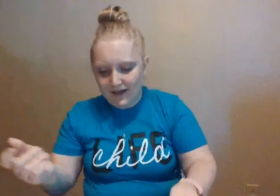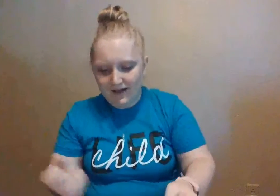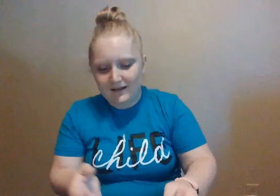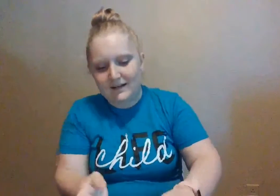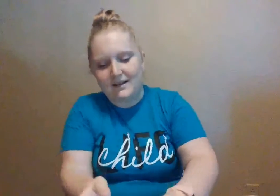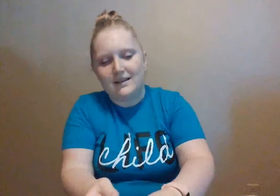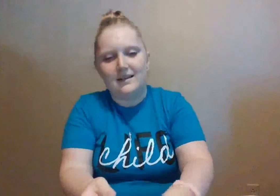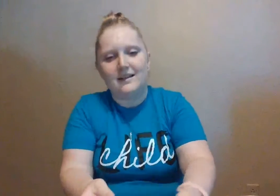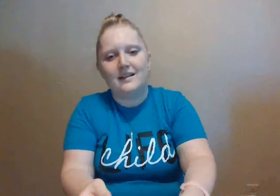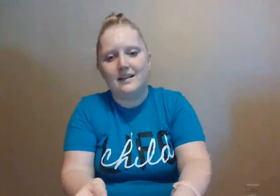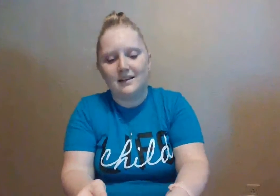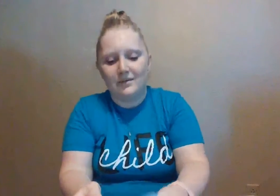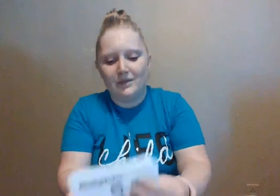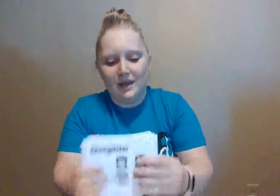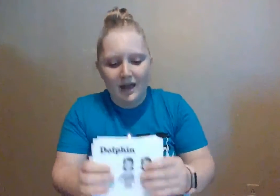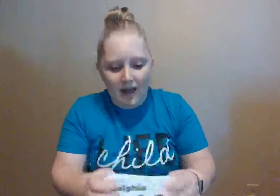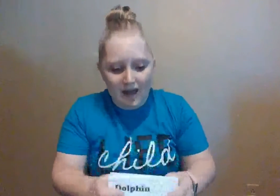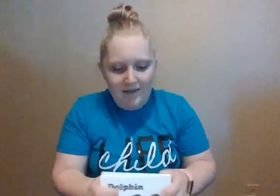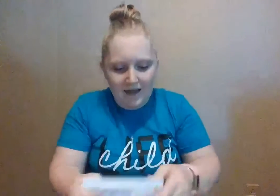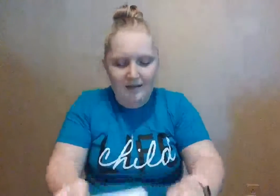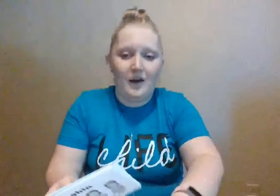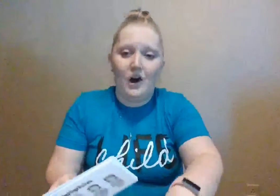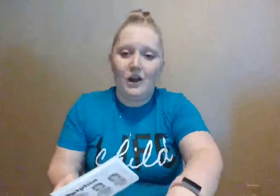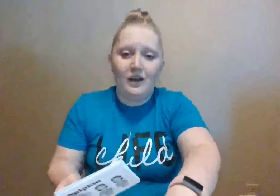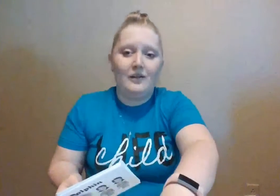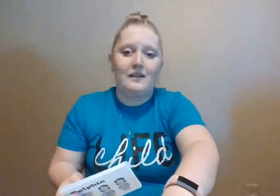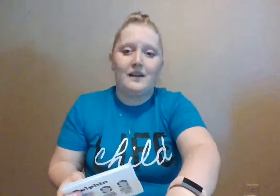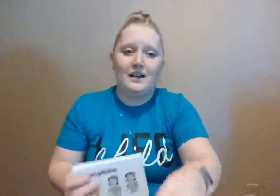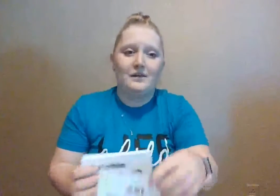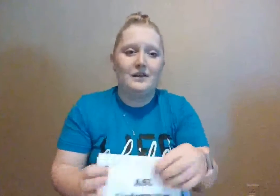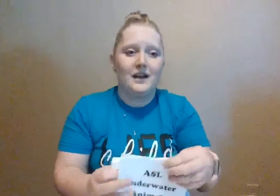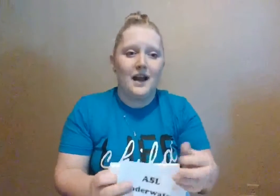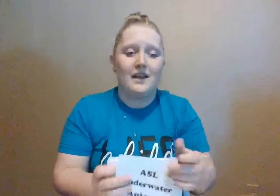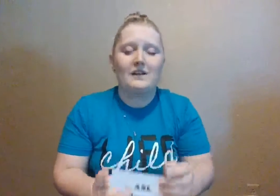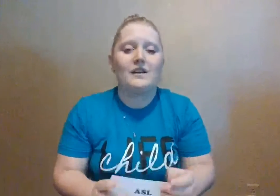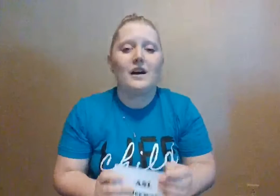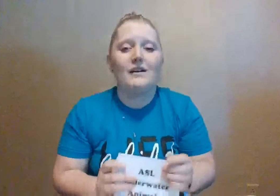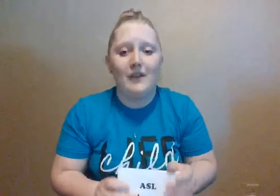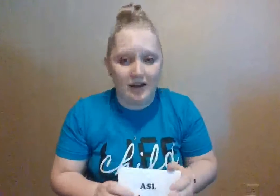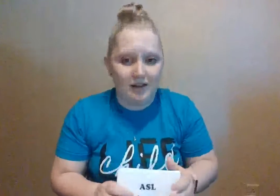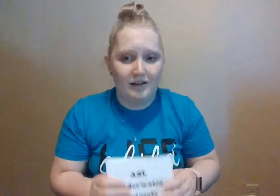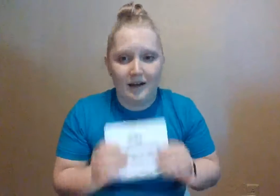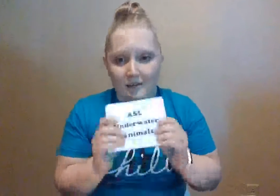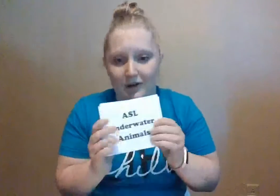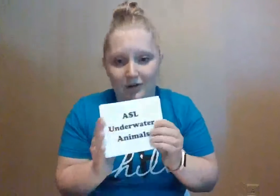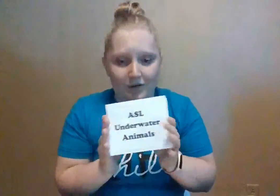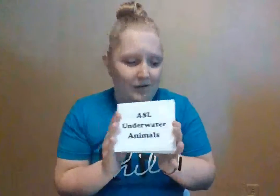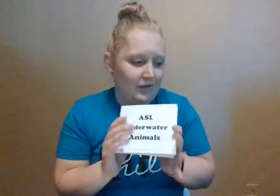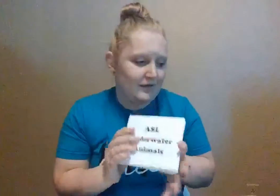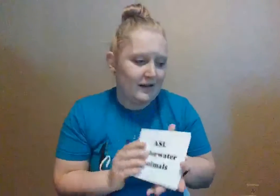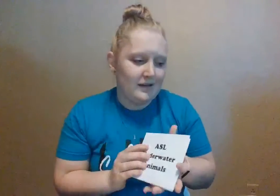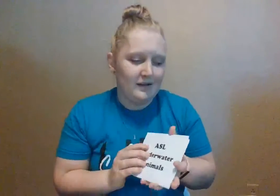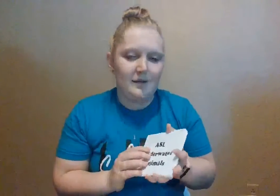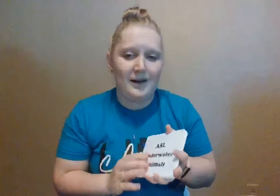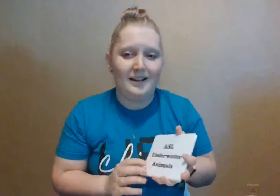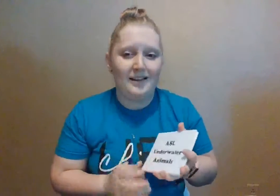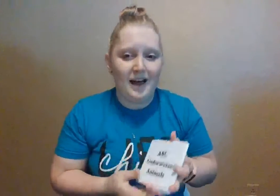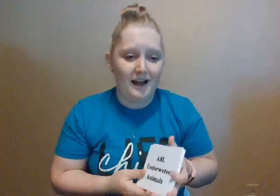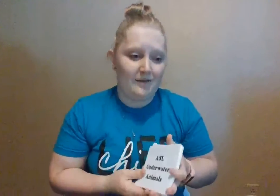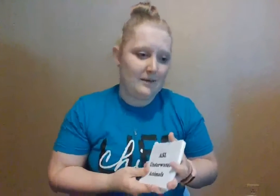Perfect. And that is all of our signs for today. That took a very long time to go through all of our signs because we had a lot of them